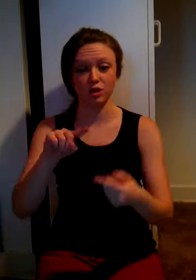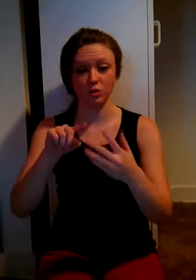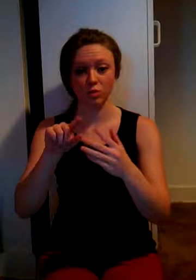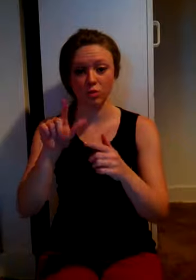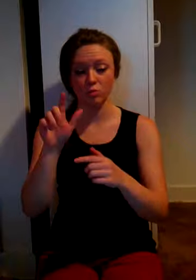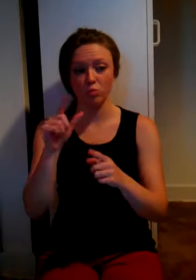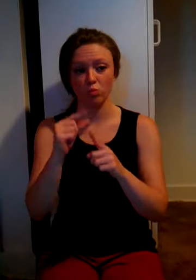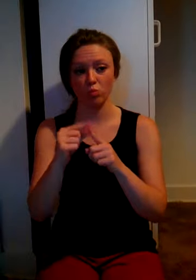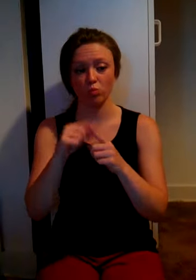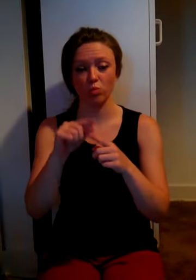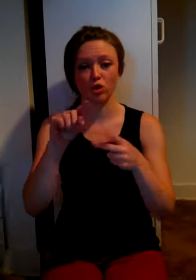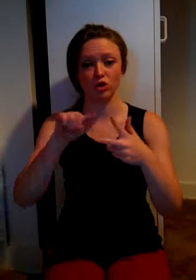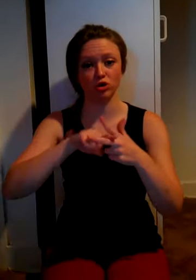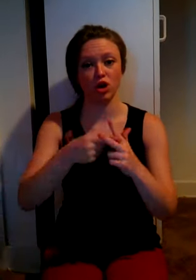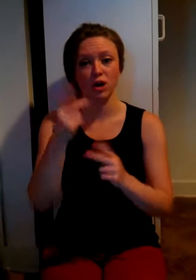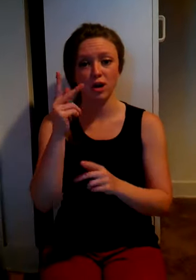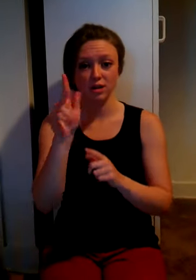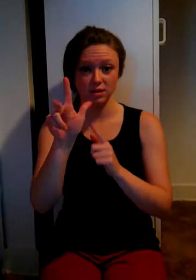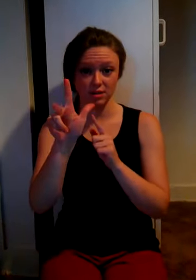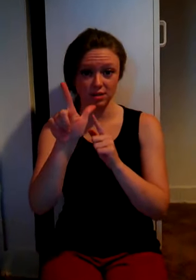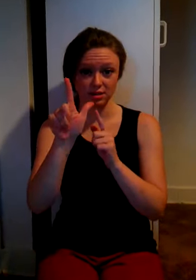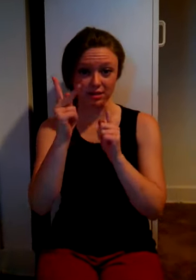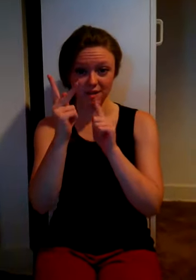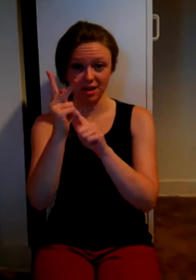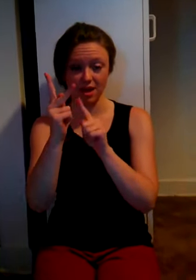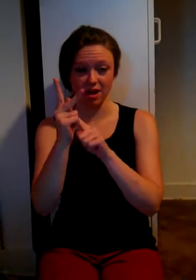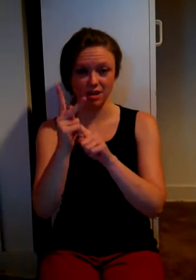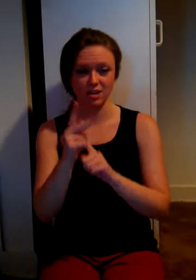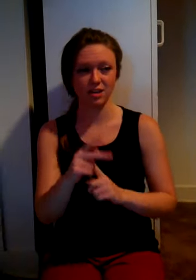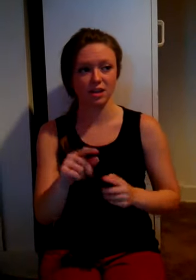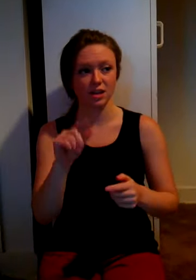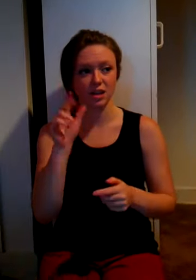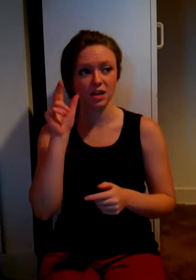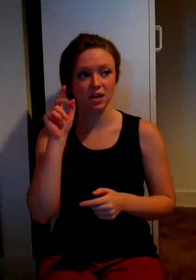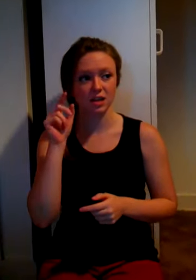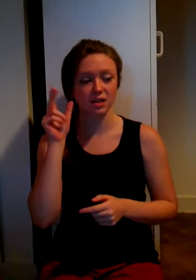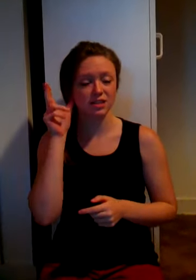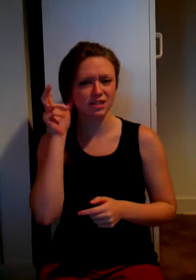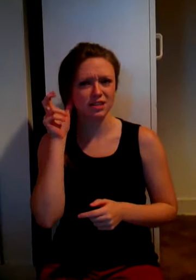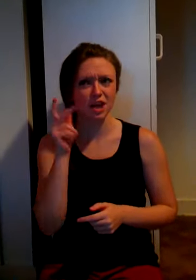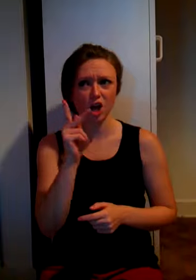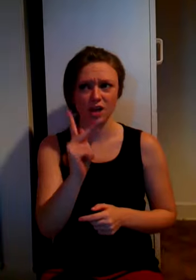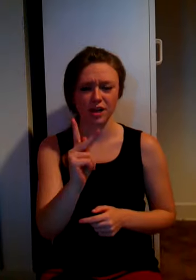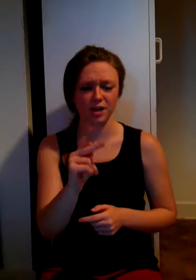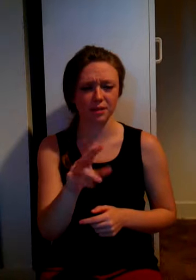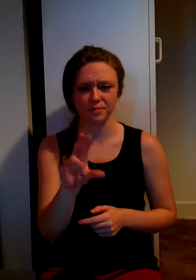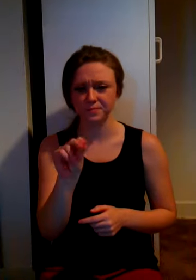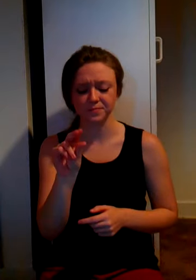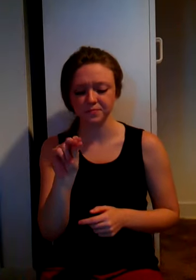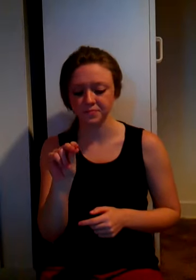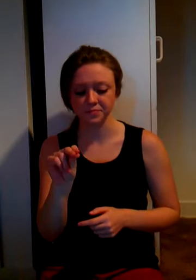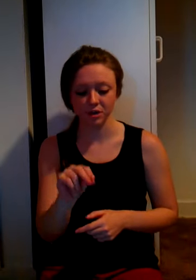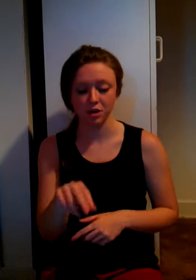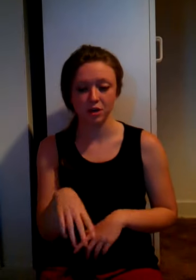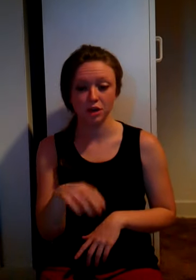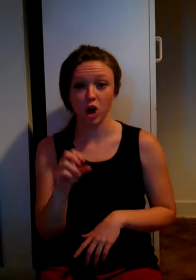sound. Let's see if we can find that word at the top that starts with a K. Point to it with your finger. Does anybody think